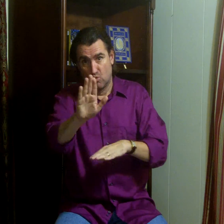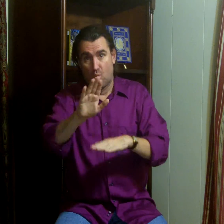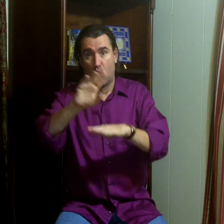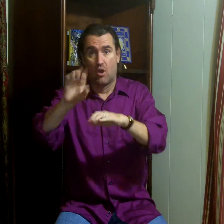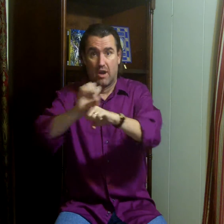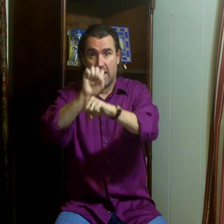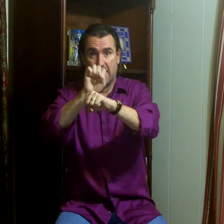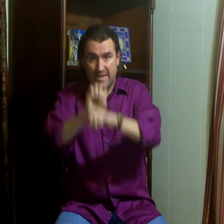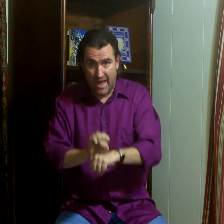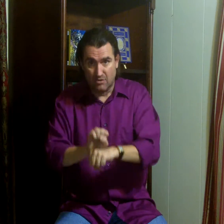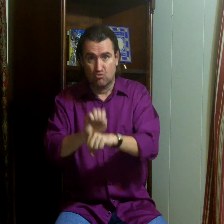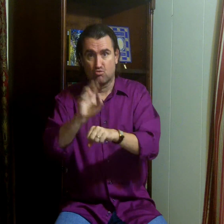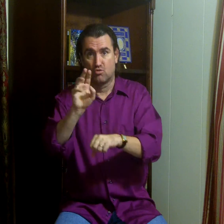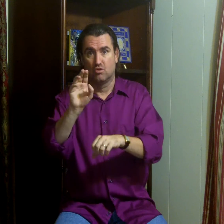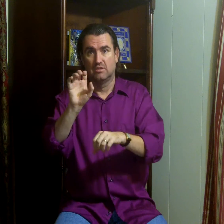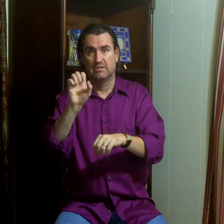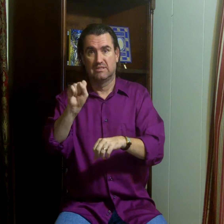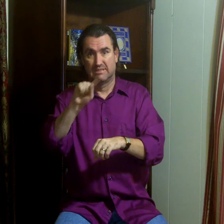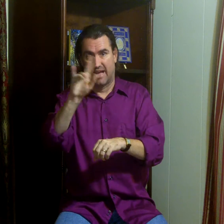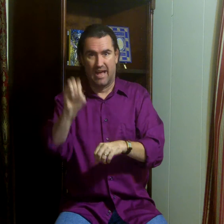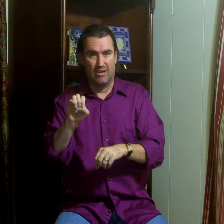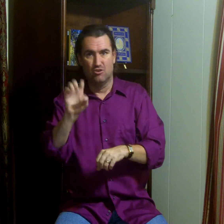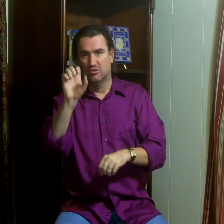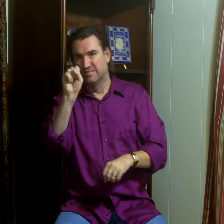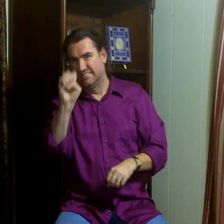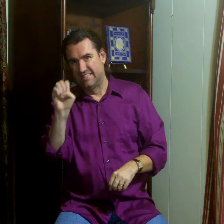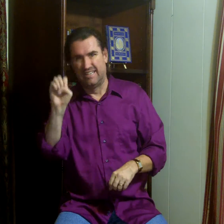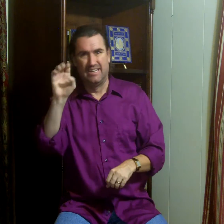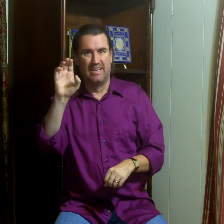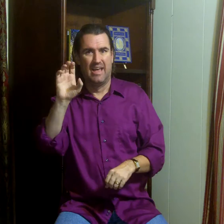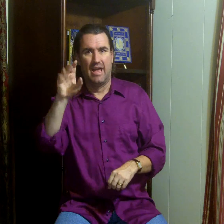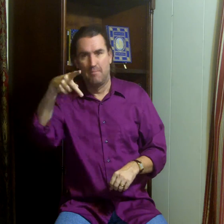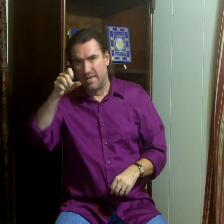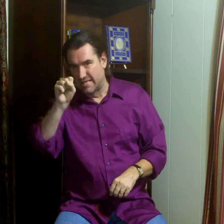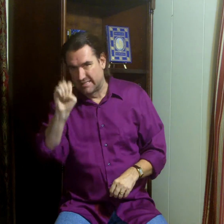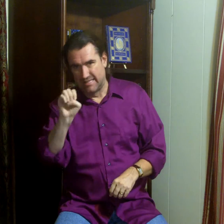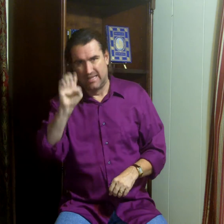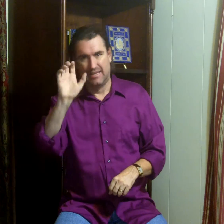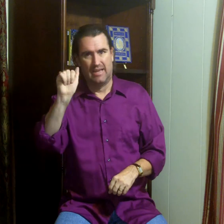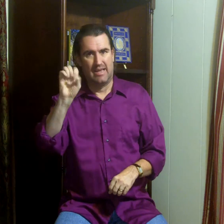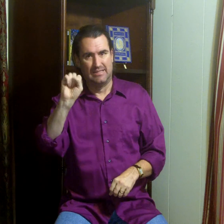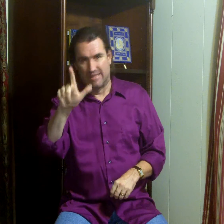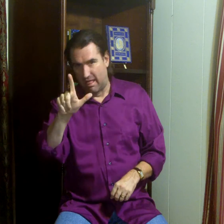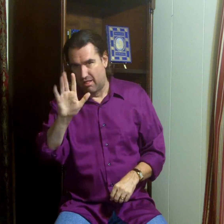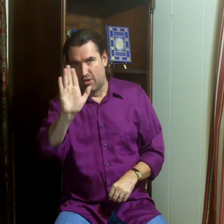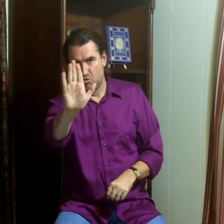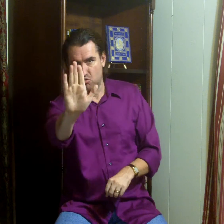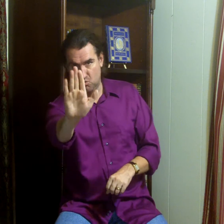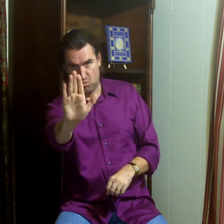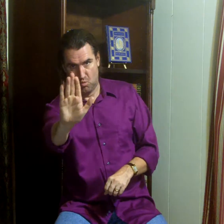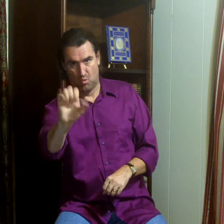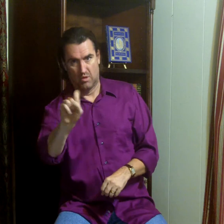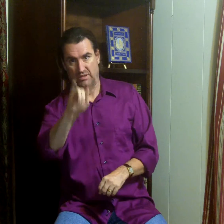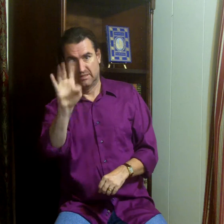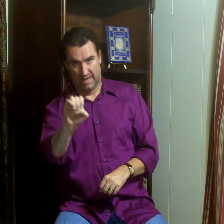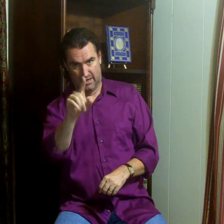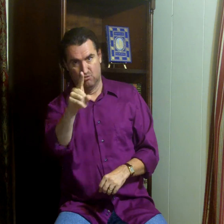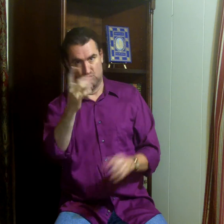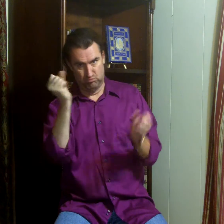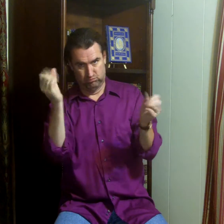So if you're a C signer, sign in C. If you're a PSE signer, sign in PSE. If you're an ASL signer, sign in ASL. But make